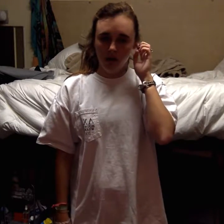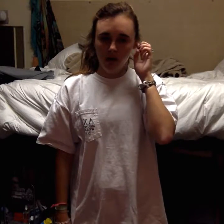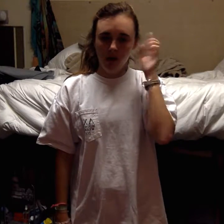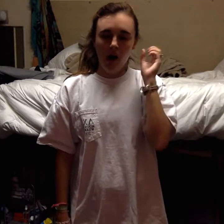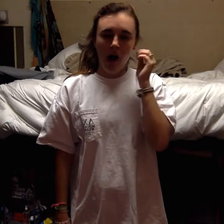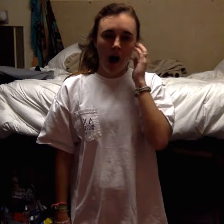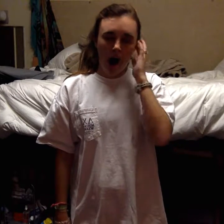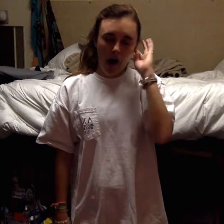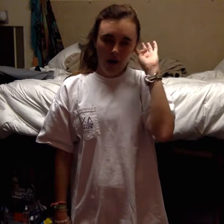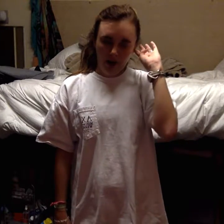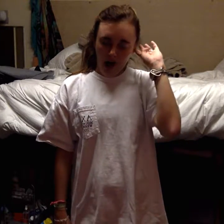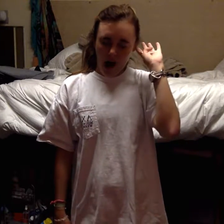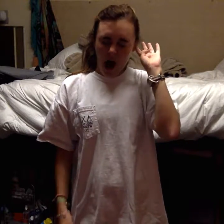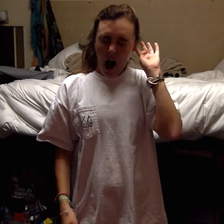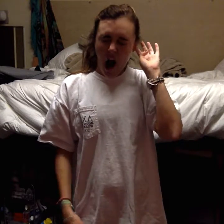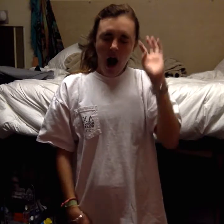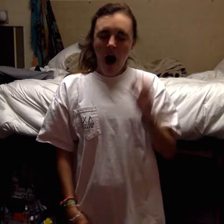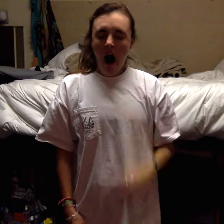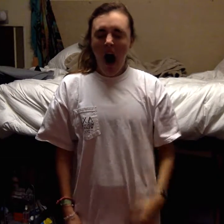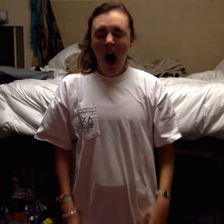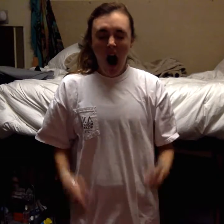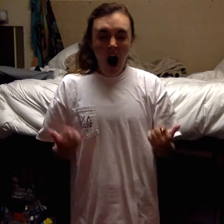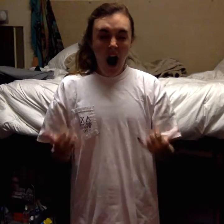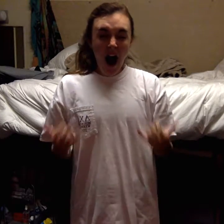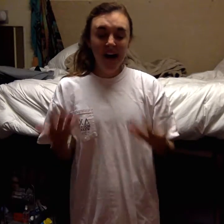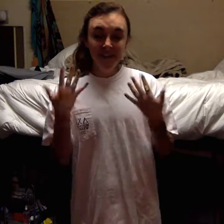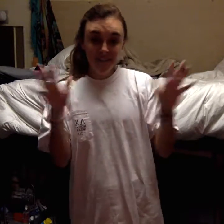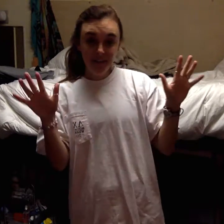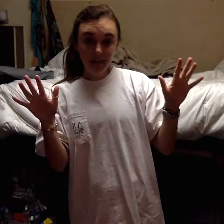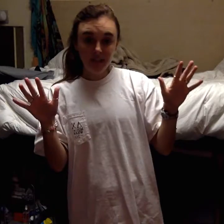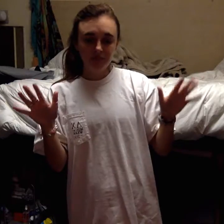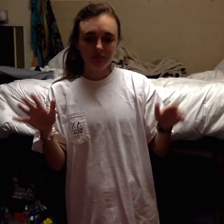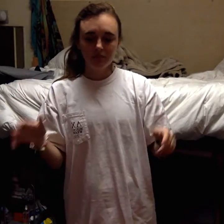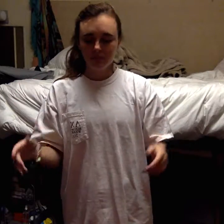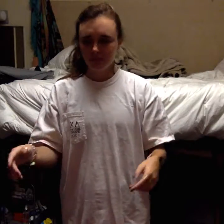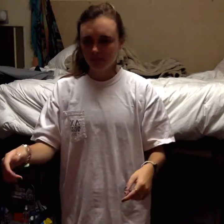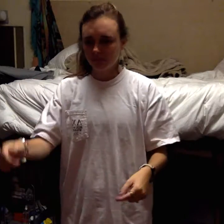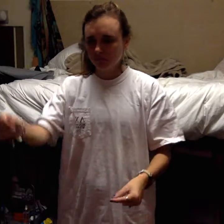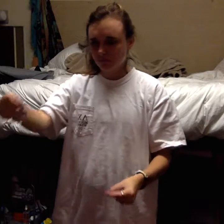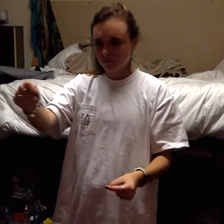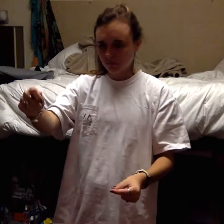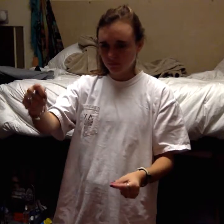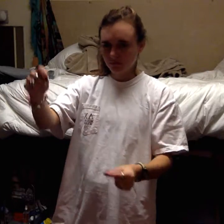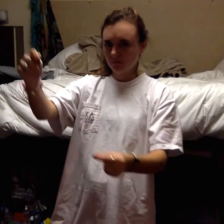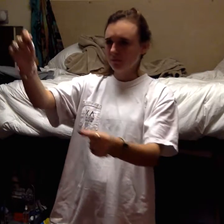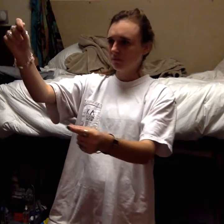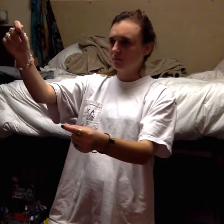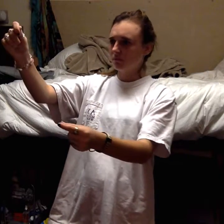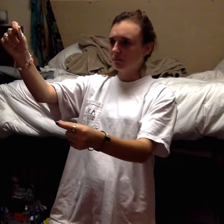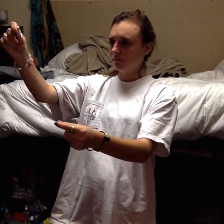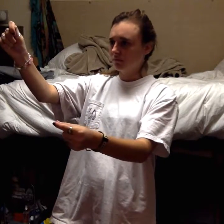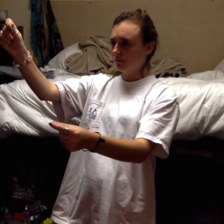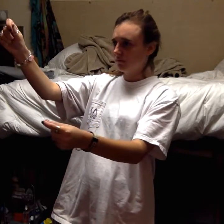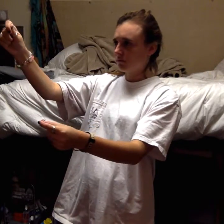Okay, now, once you've done that, if you kind of hold your paper up and look at it, you can see that if you use